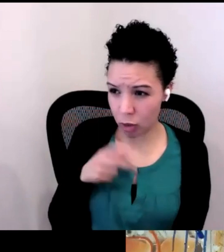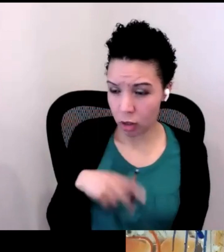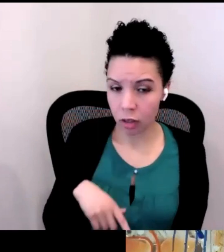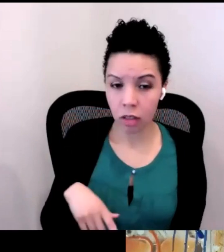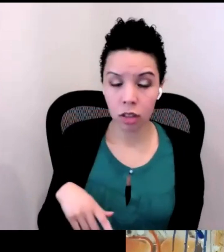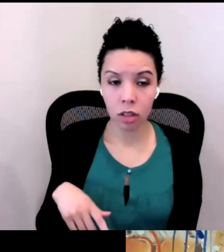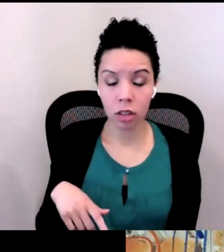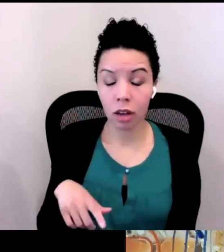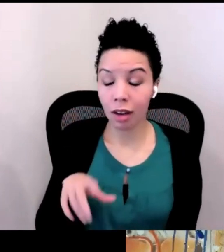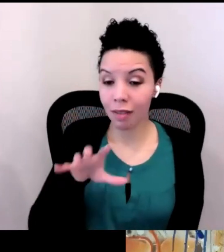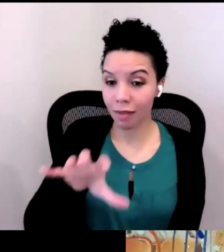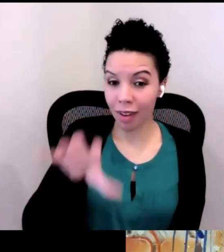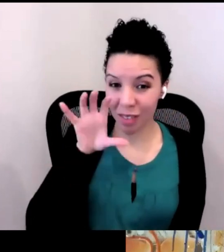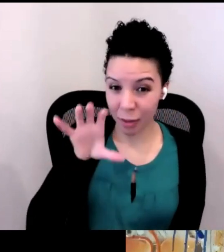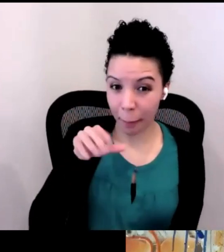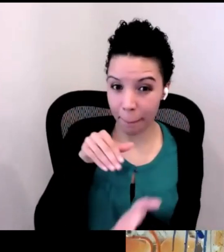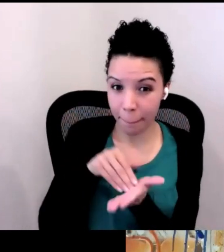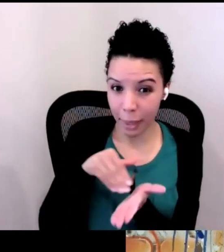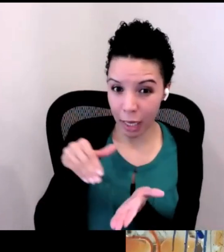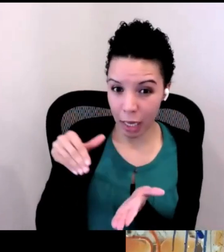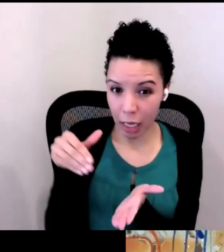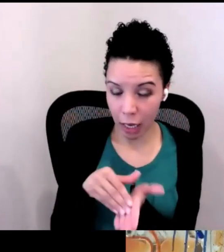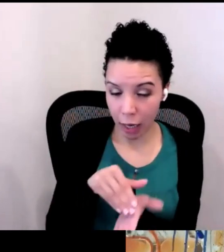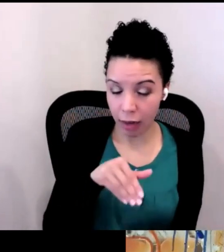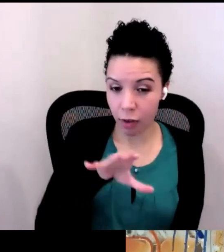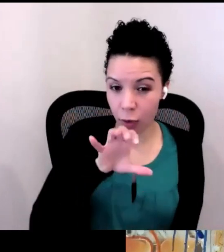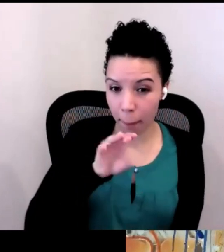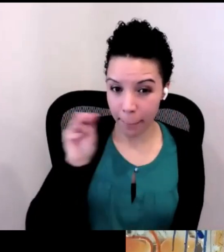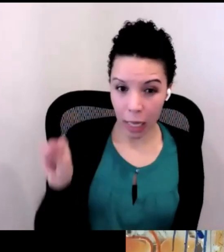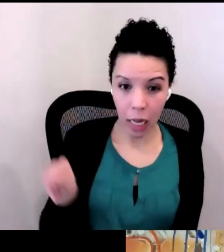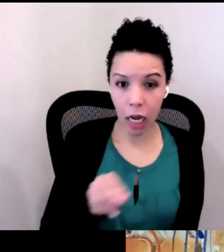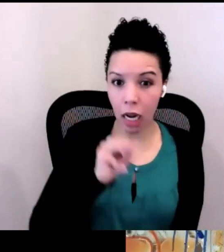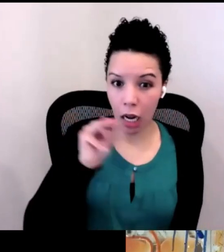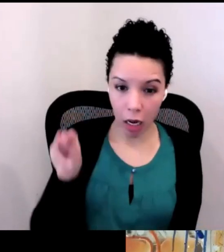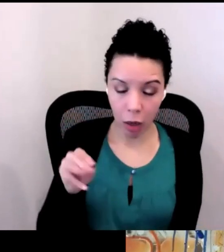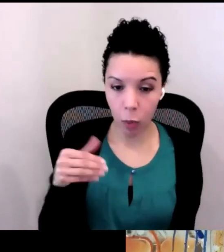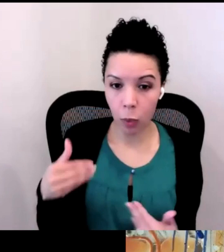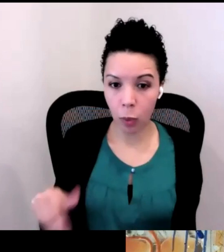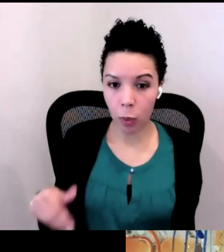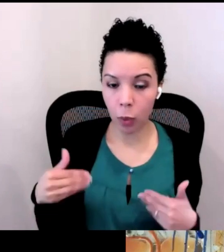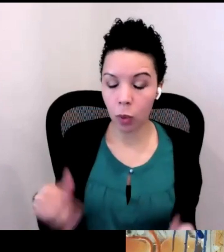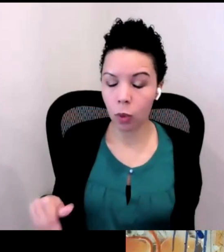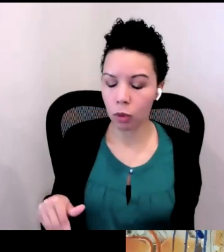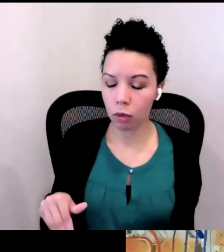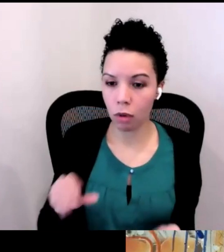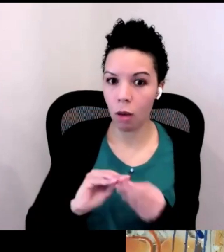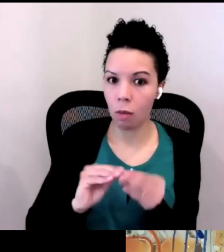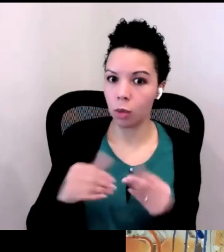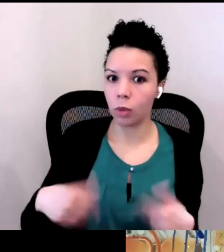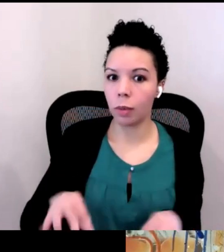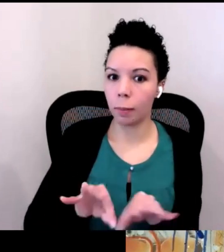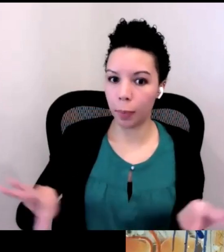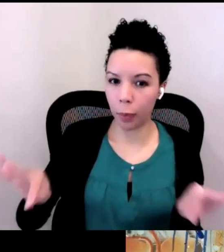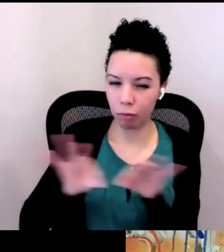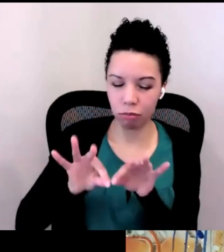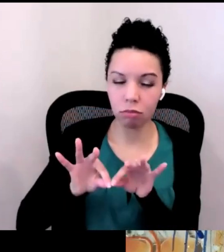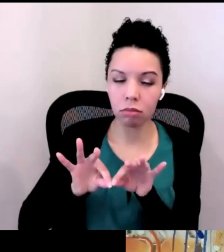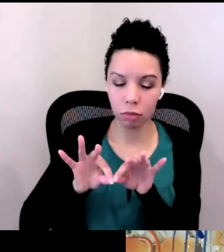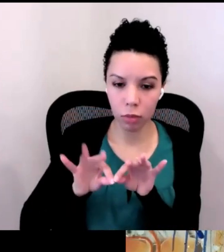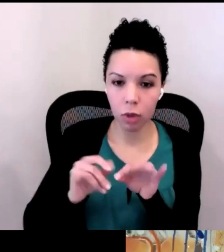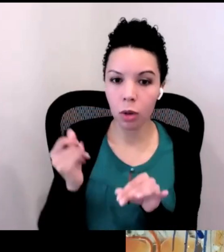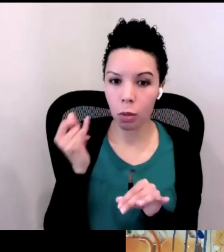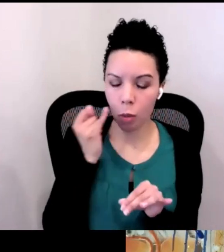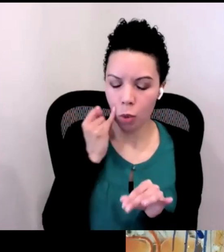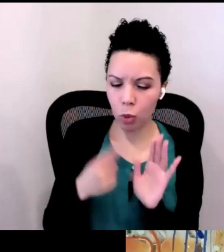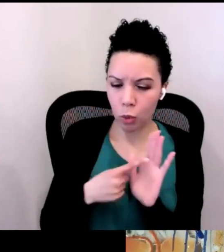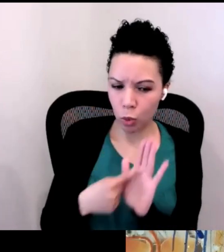500 million impressions. And I always stress to students that the importance of numbers. Right? If you want to tell somebody the size and importance of